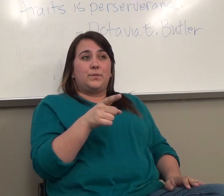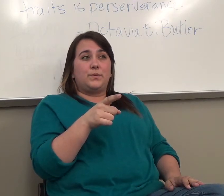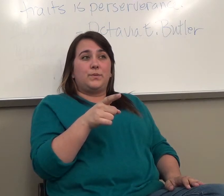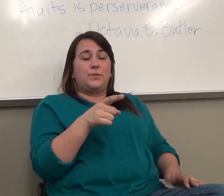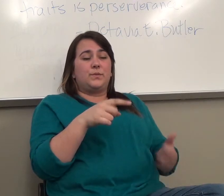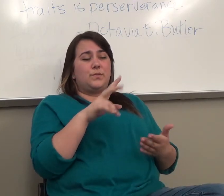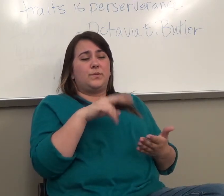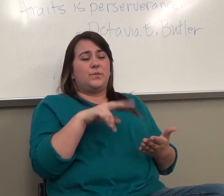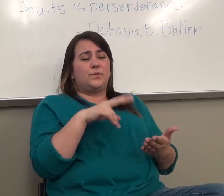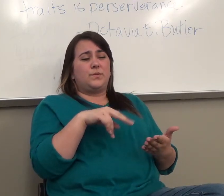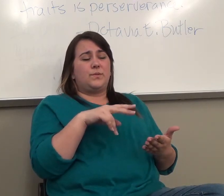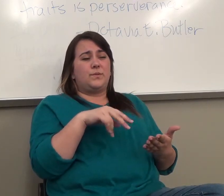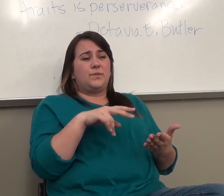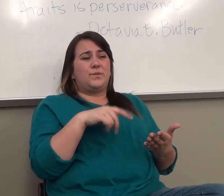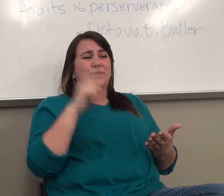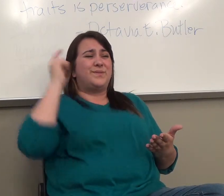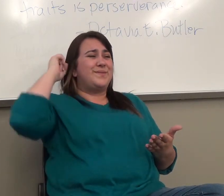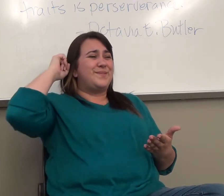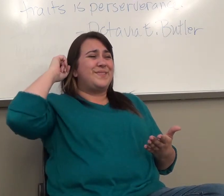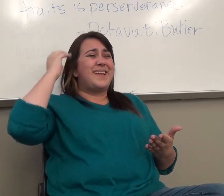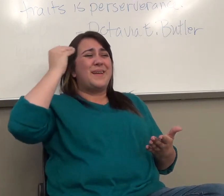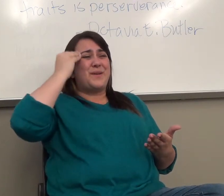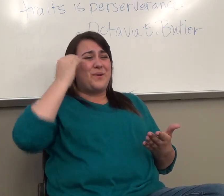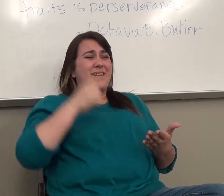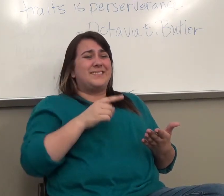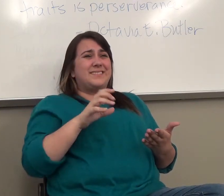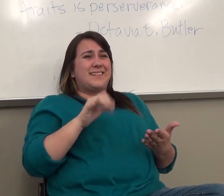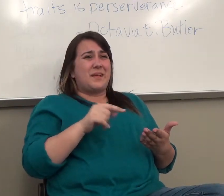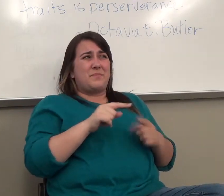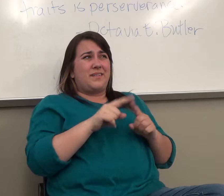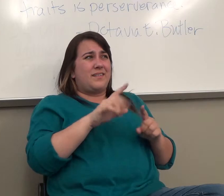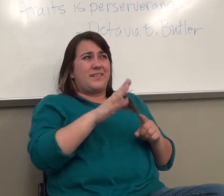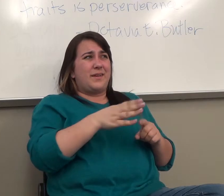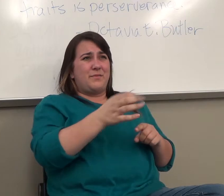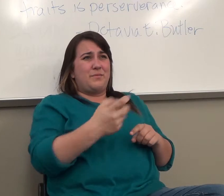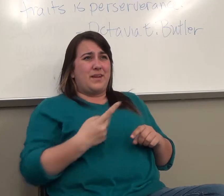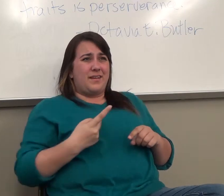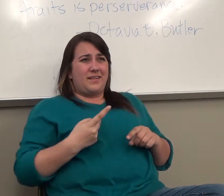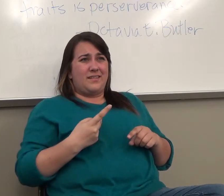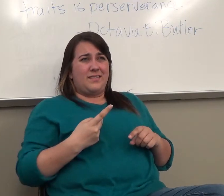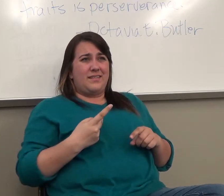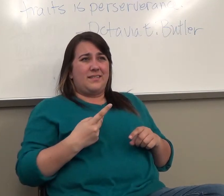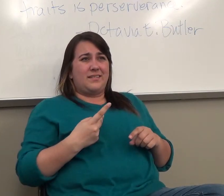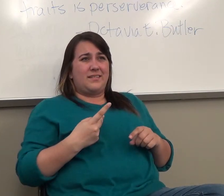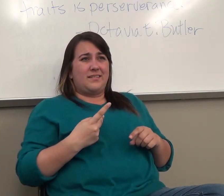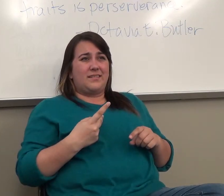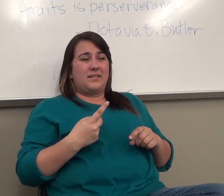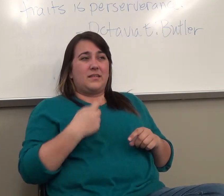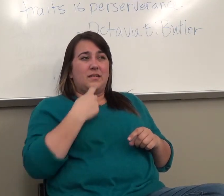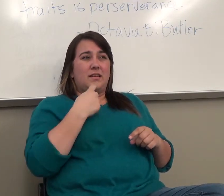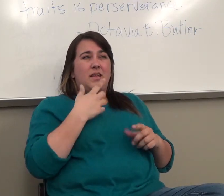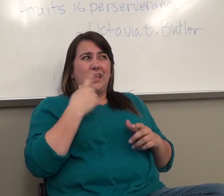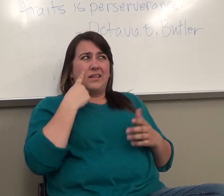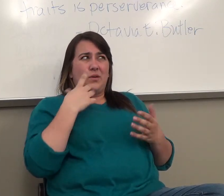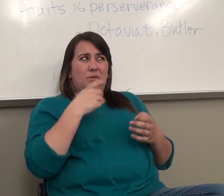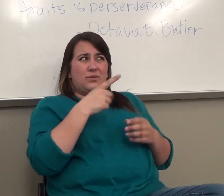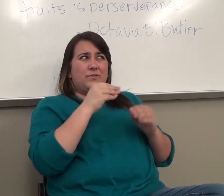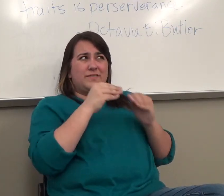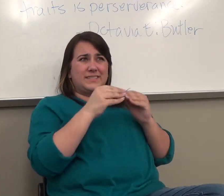this and saying, I know I did that, but I didn't get it back, and I think I want to have Ms. Penny fix it, remember